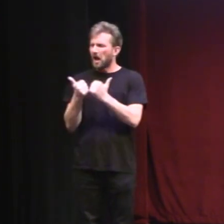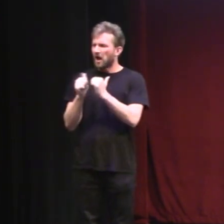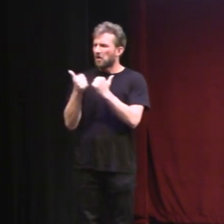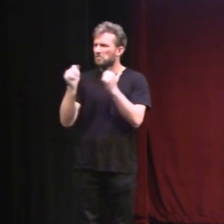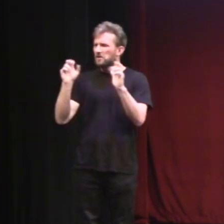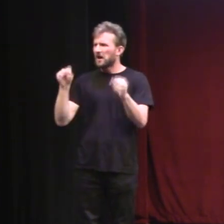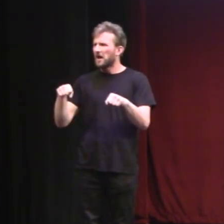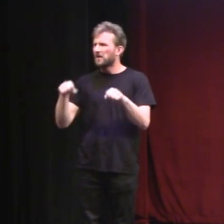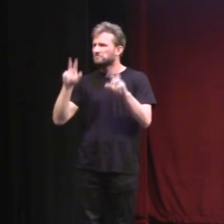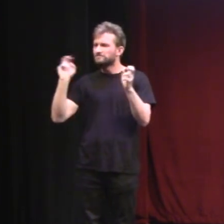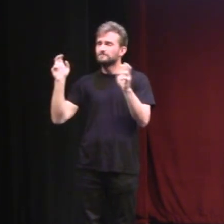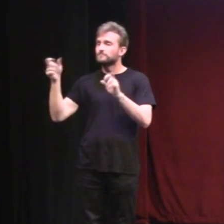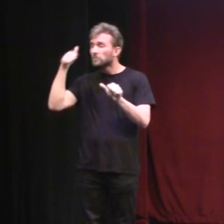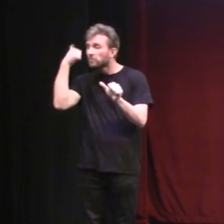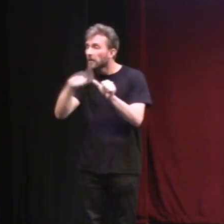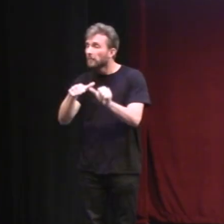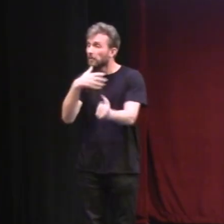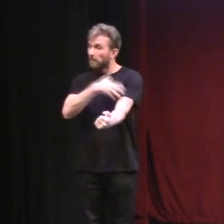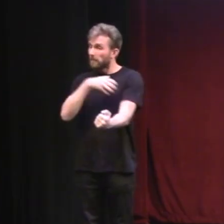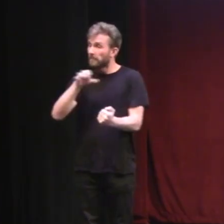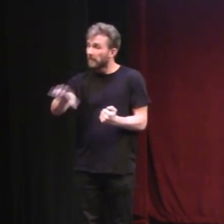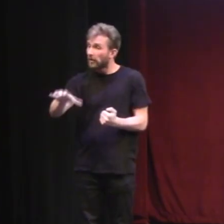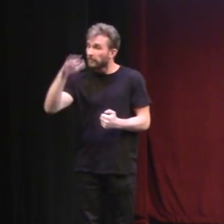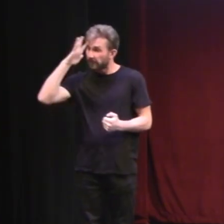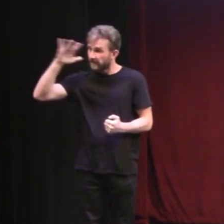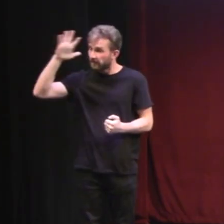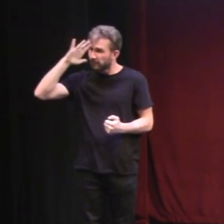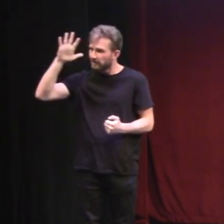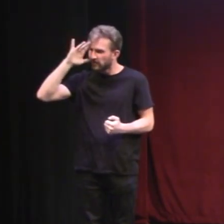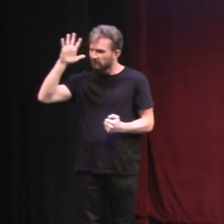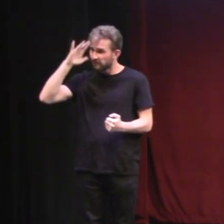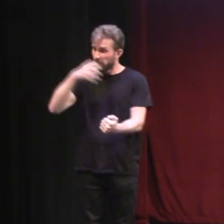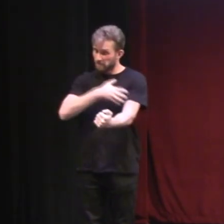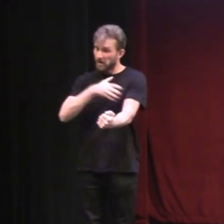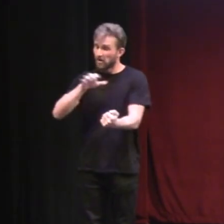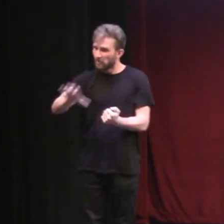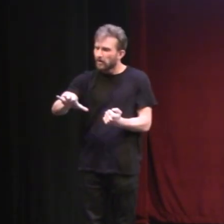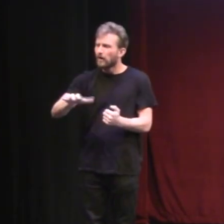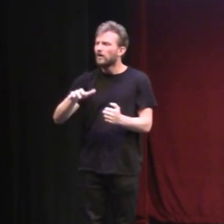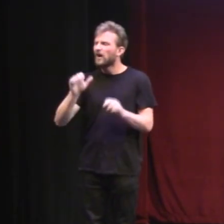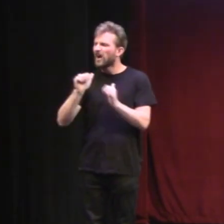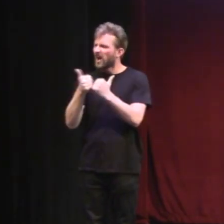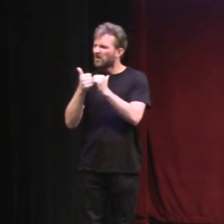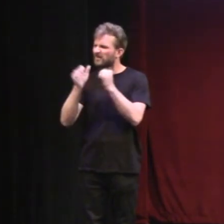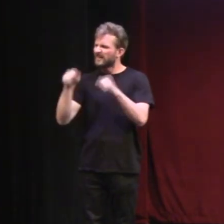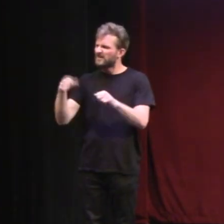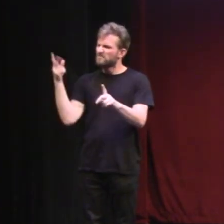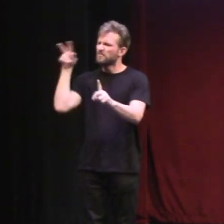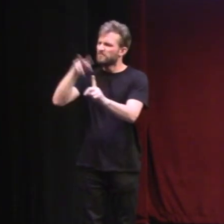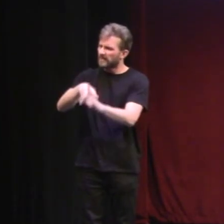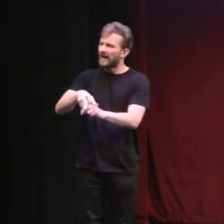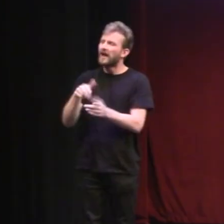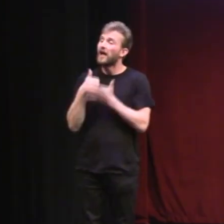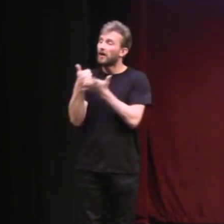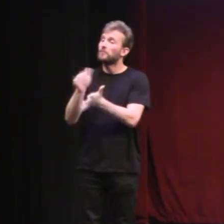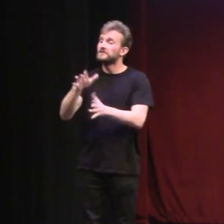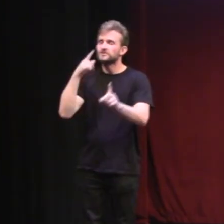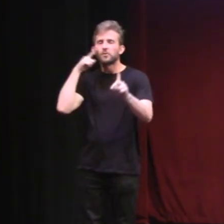empowerment theory to help him reach his own goals?